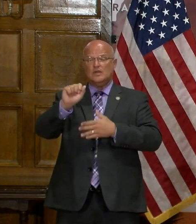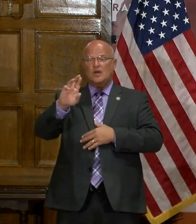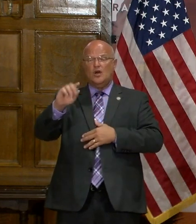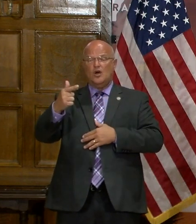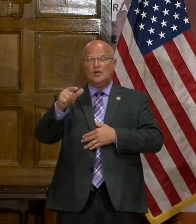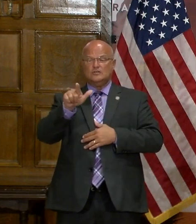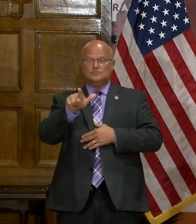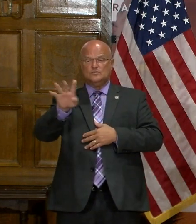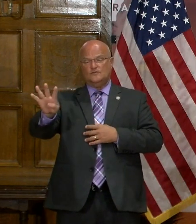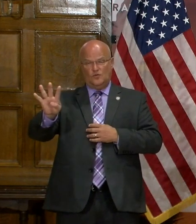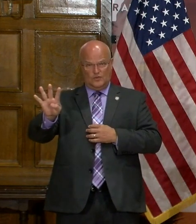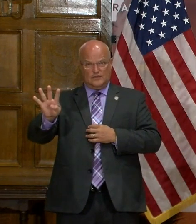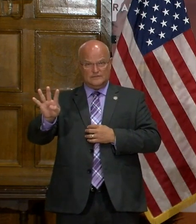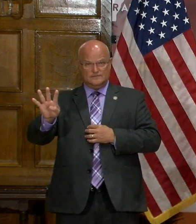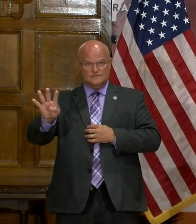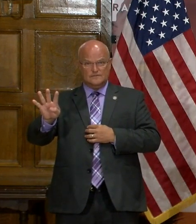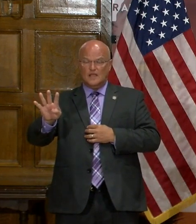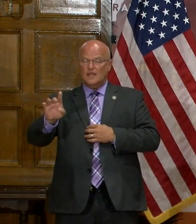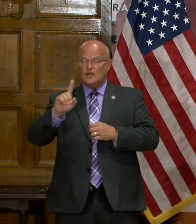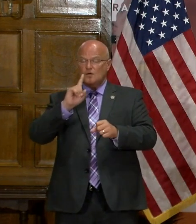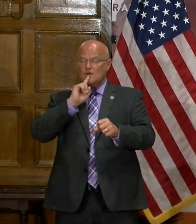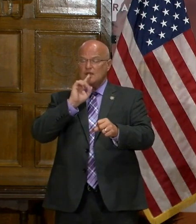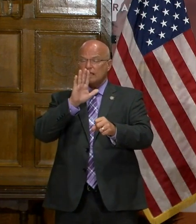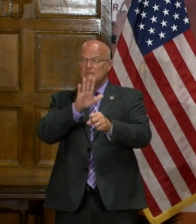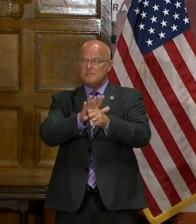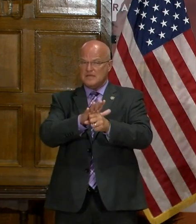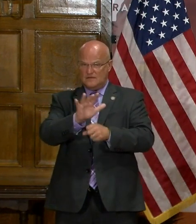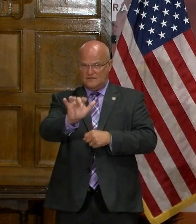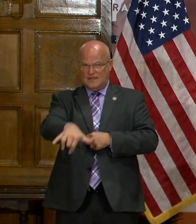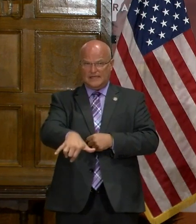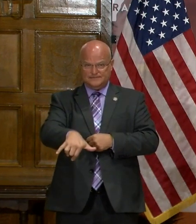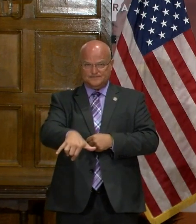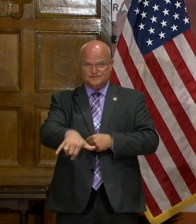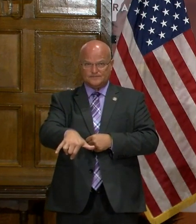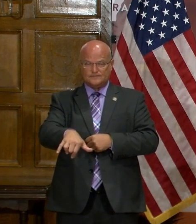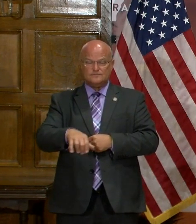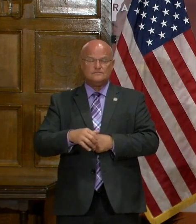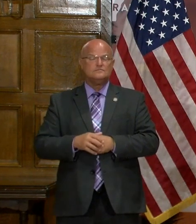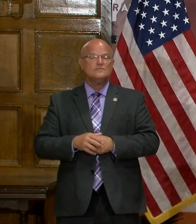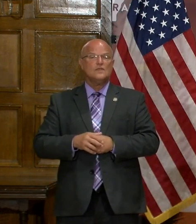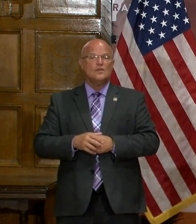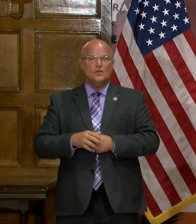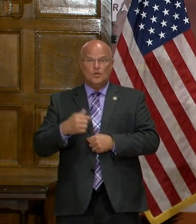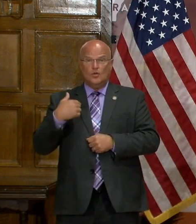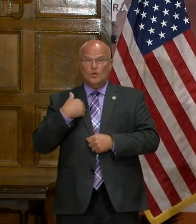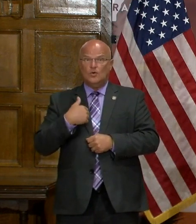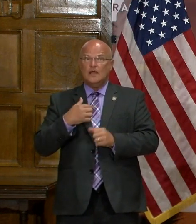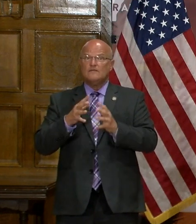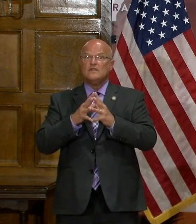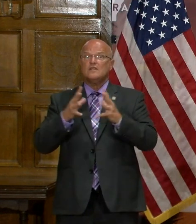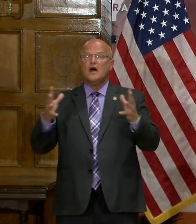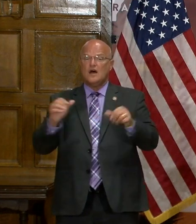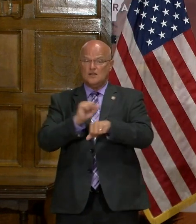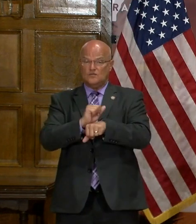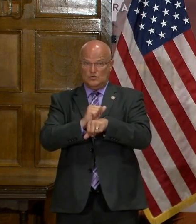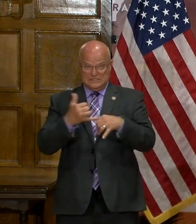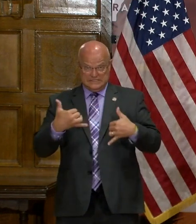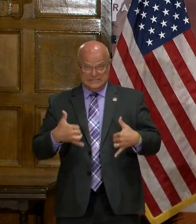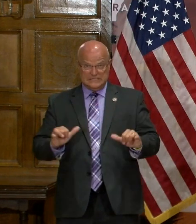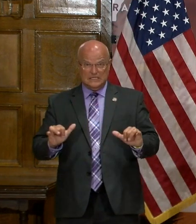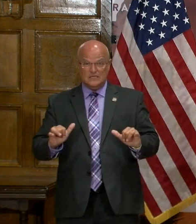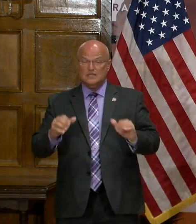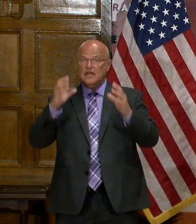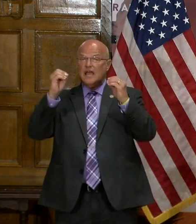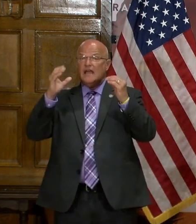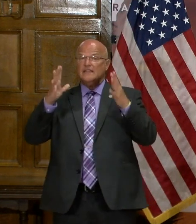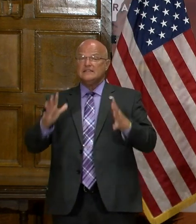August 24th. And we remain committed to that. And while we have a lot of work still to do, and the